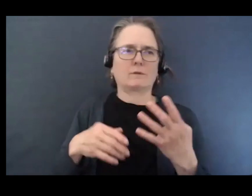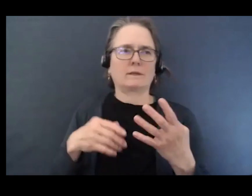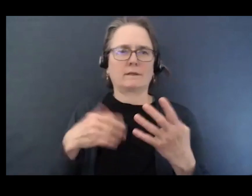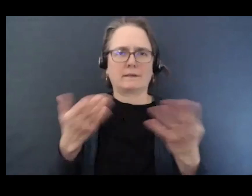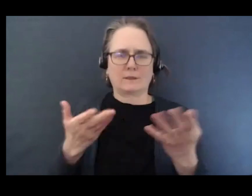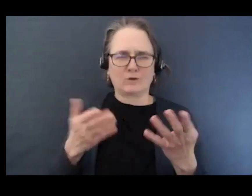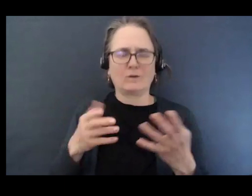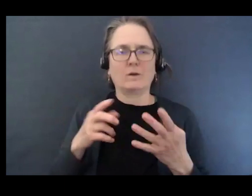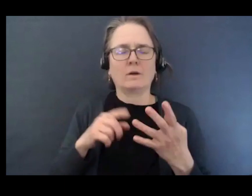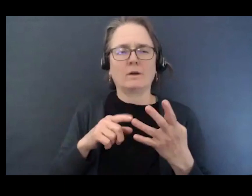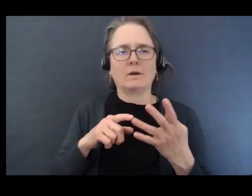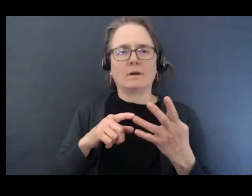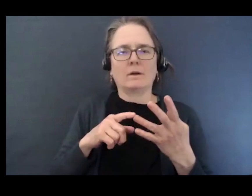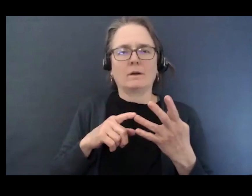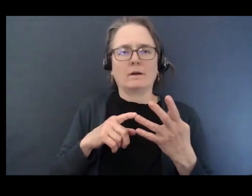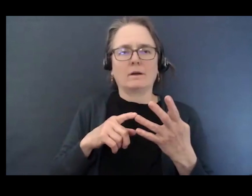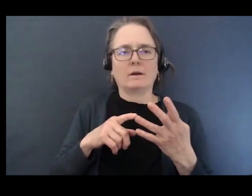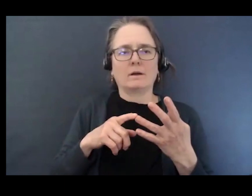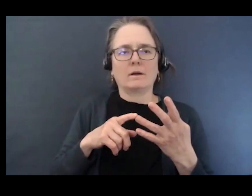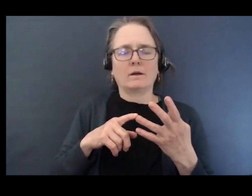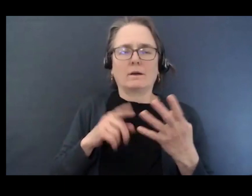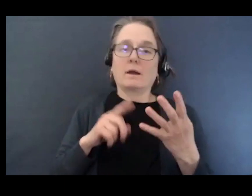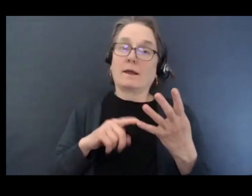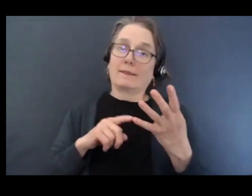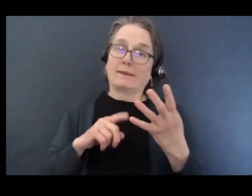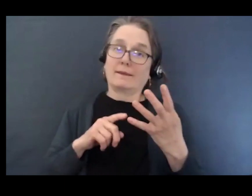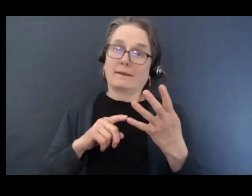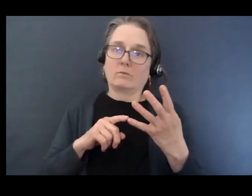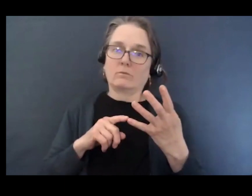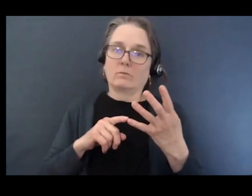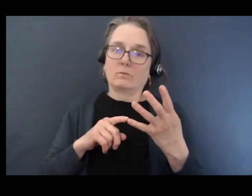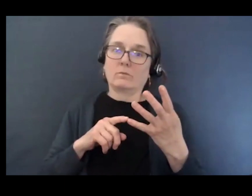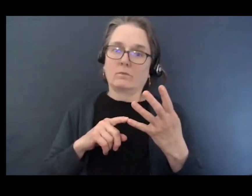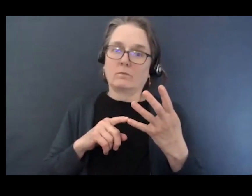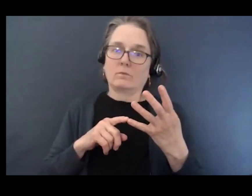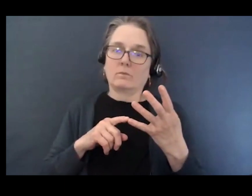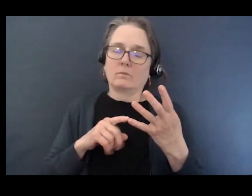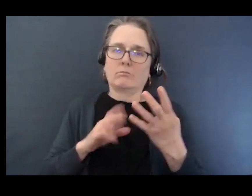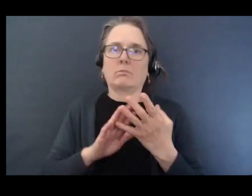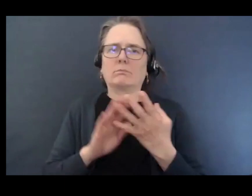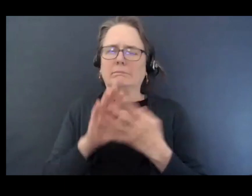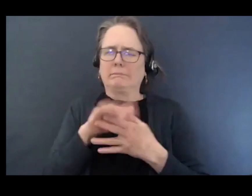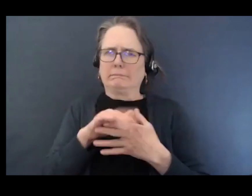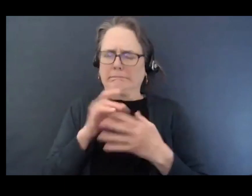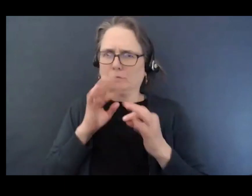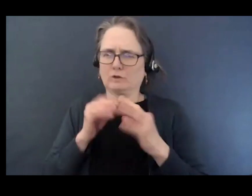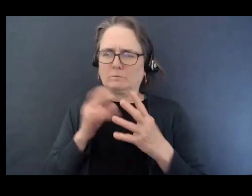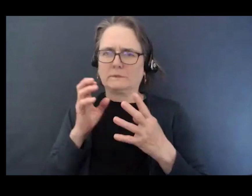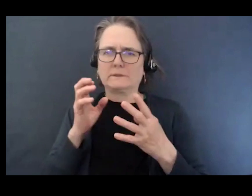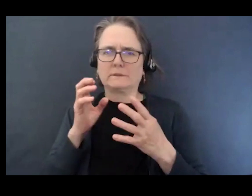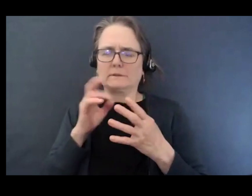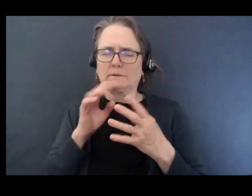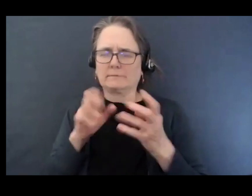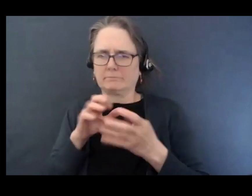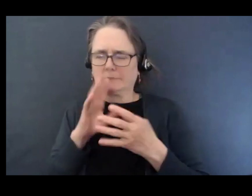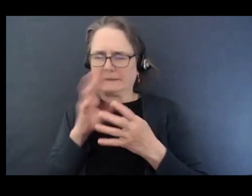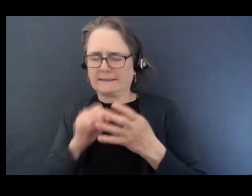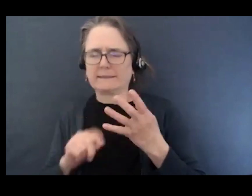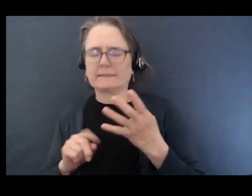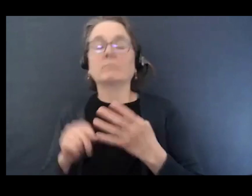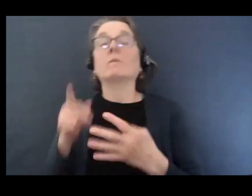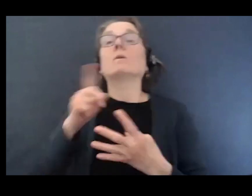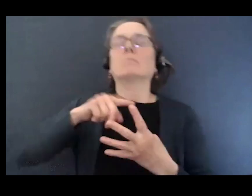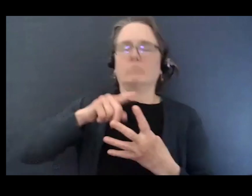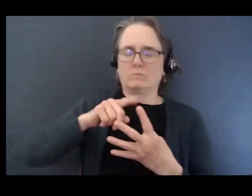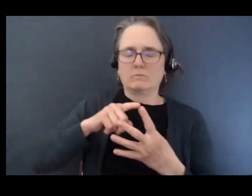one, but I'll try to answer it last. I don't have a good answer to it. So data availability